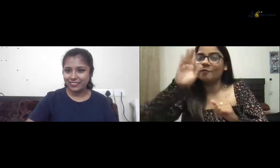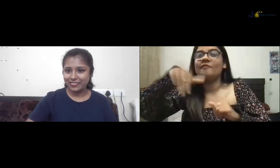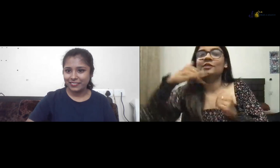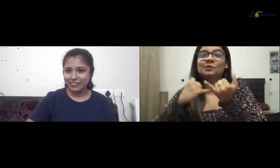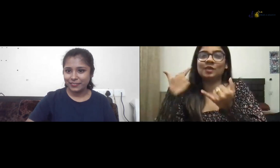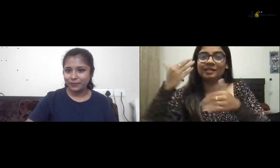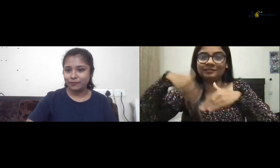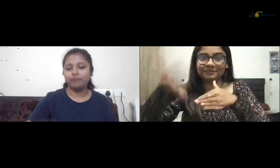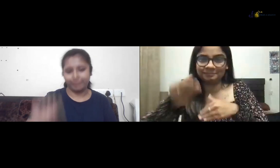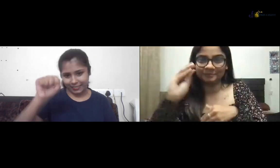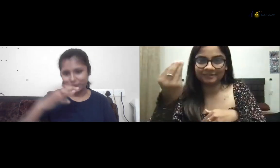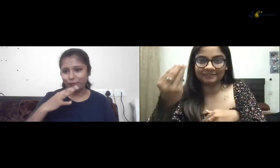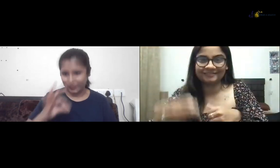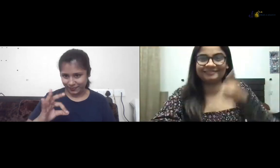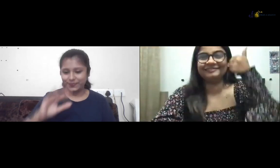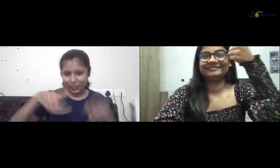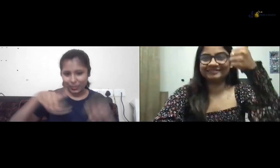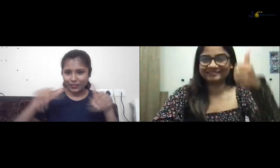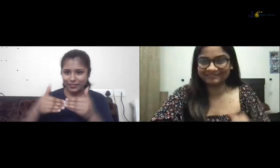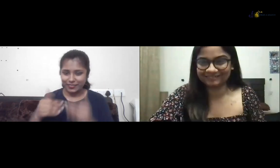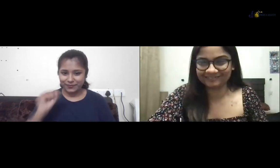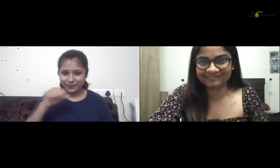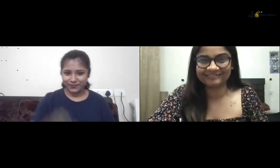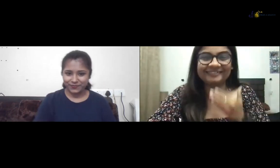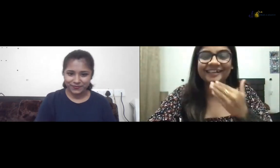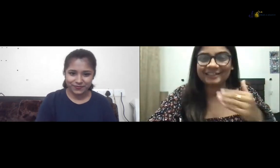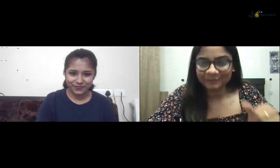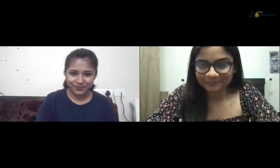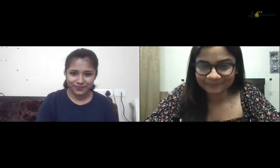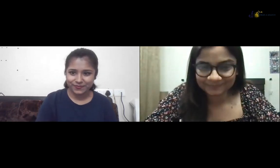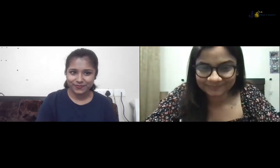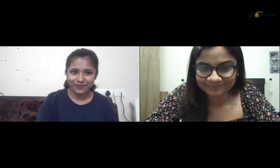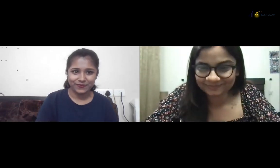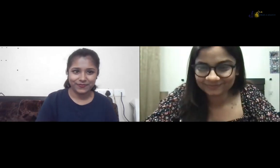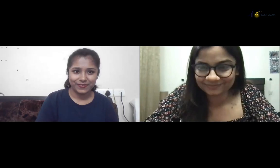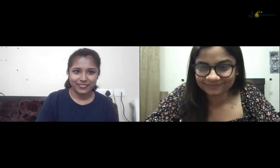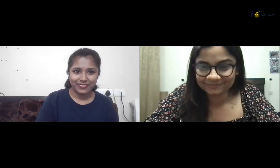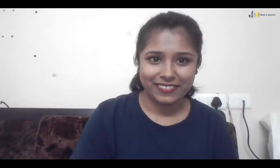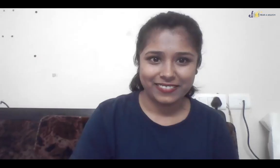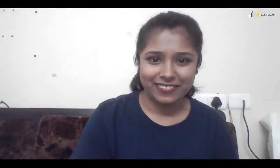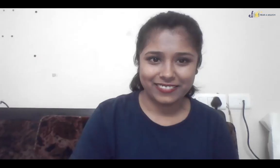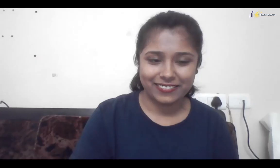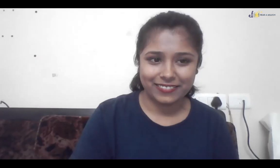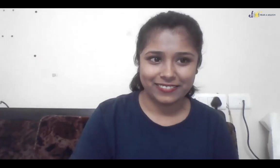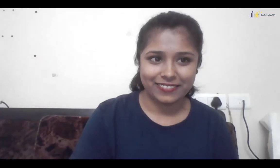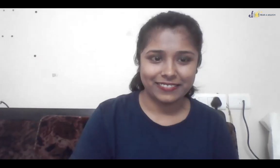So Kavita says Sodamini first you can call to Kavita, then we can call to the Sodamini.